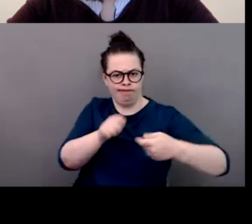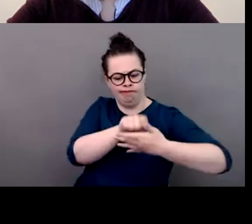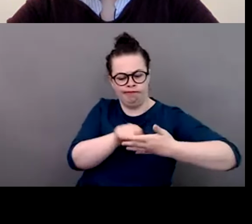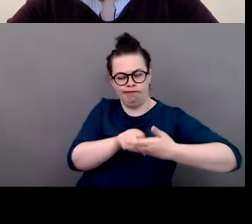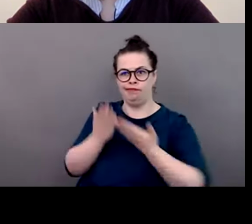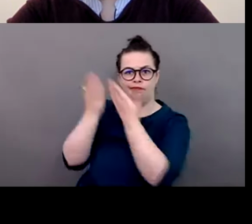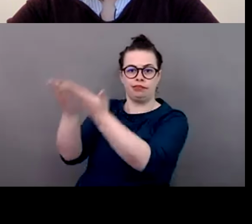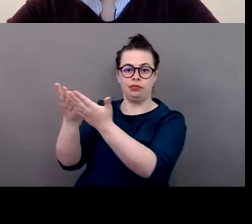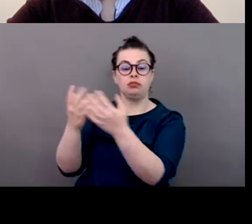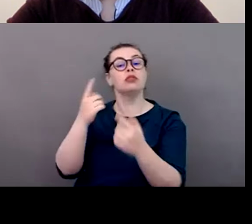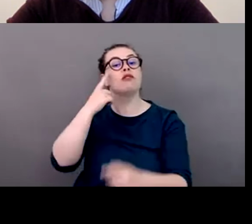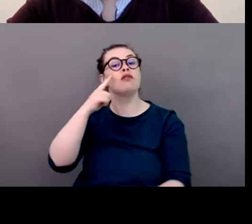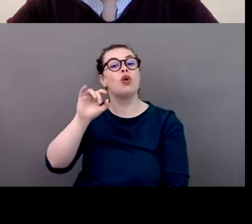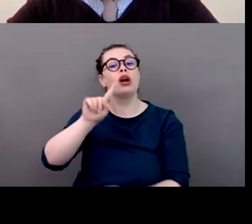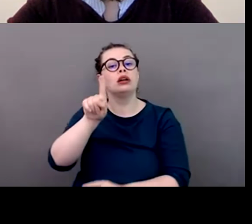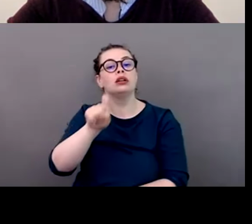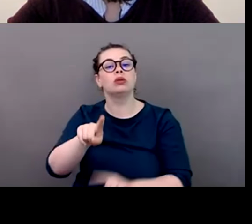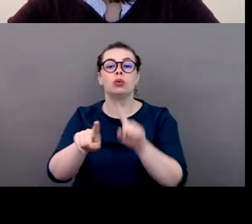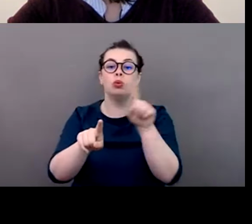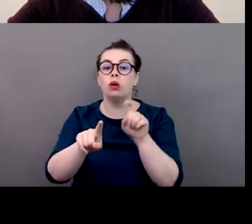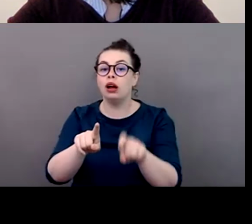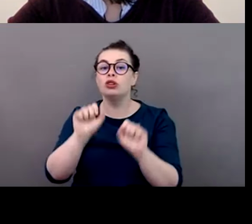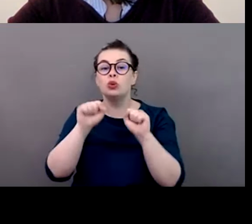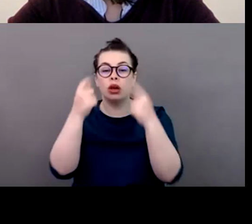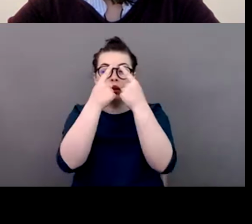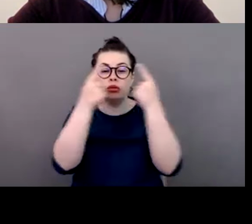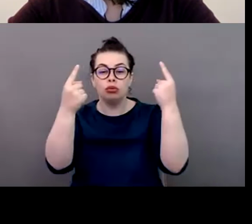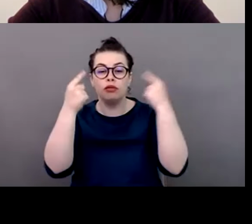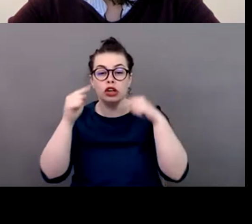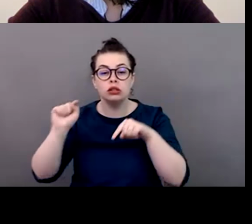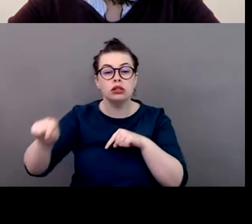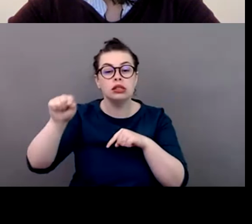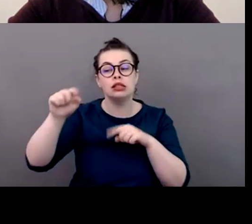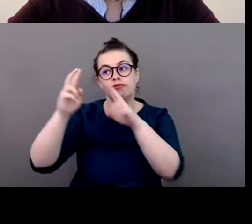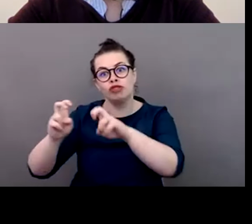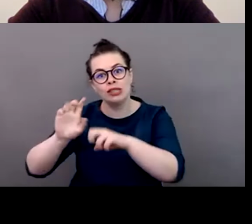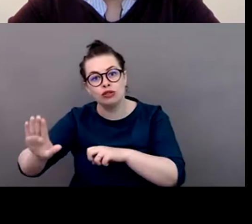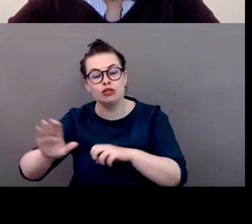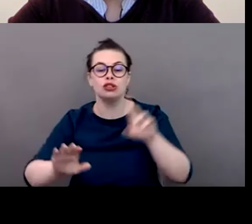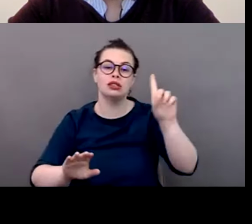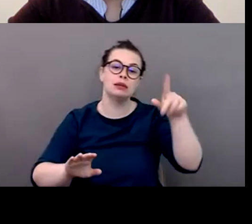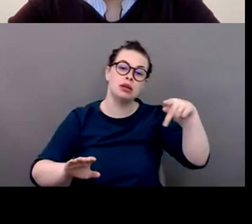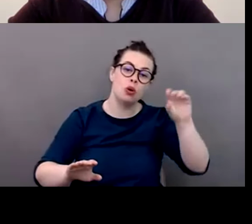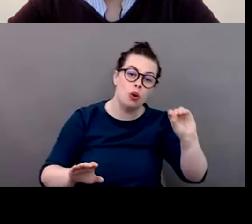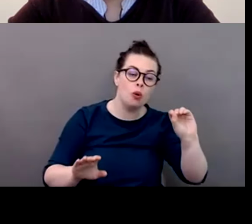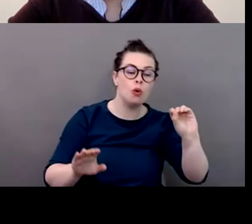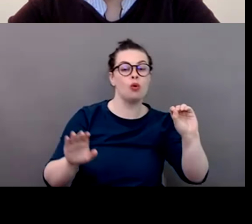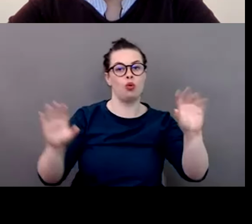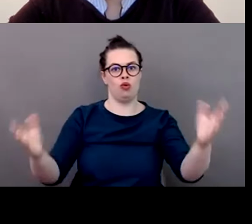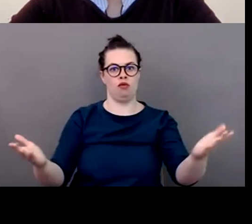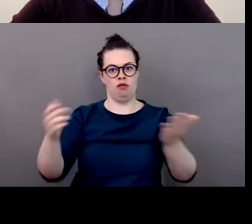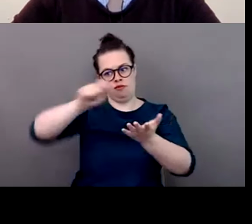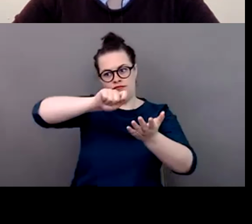universities, researchers from universities, DPOs, and maybe most importantly,